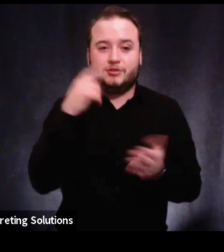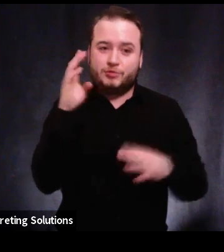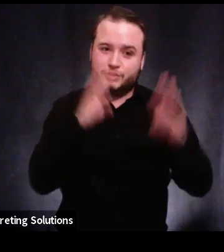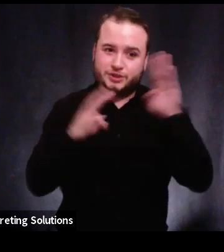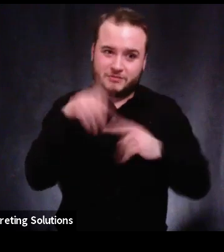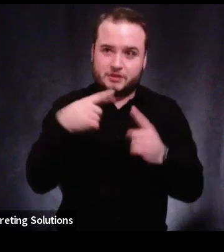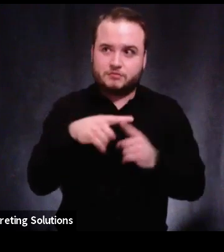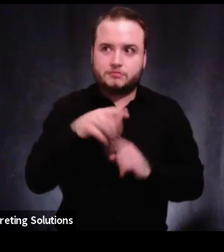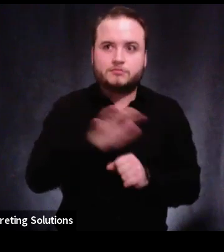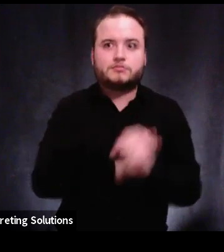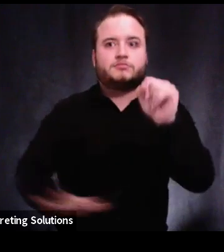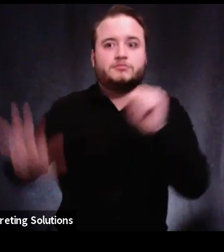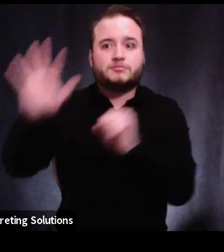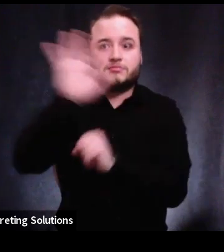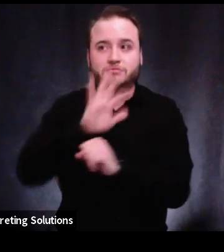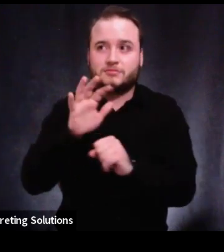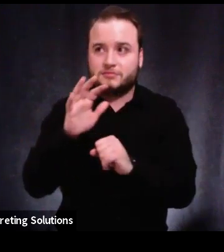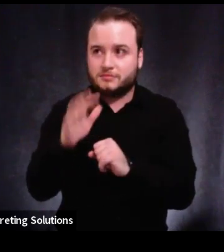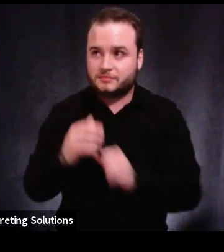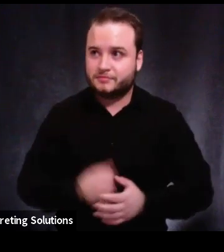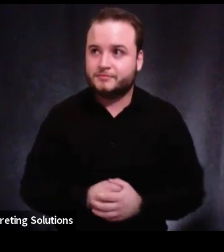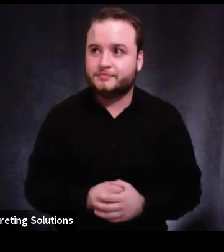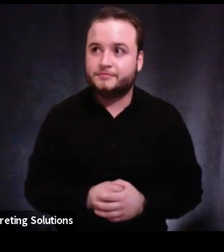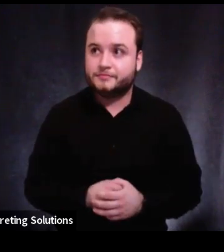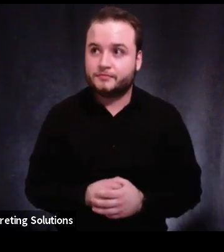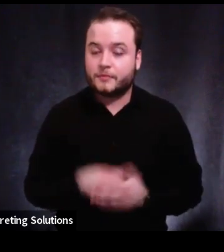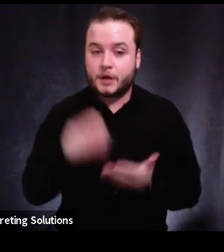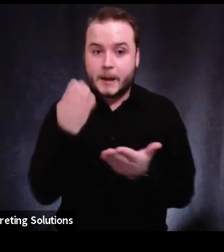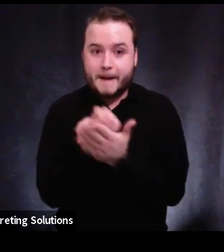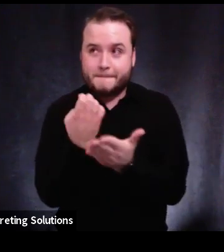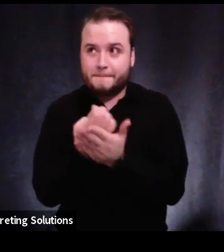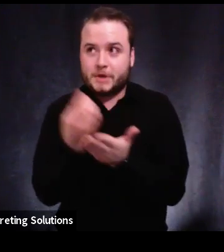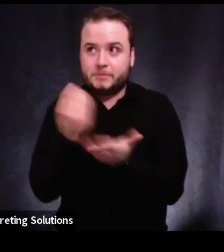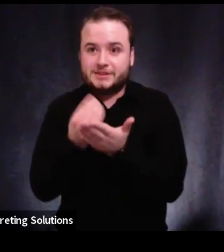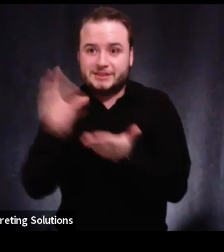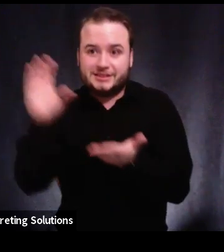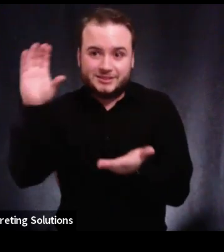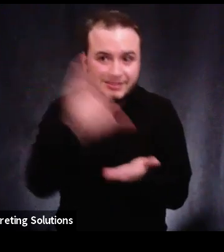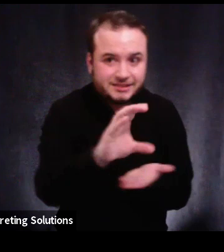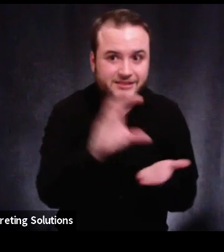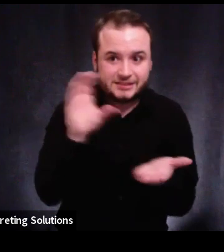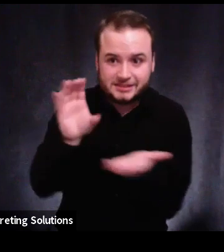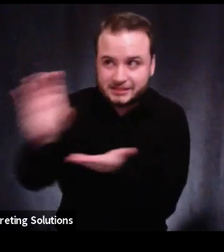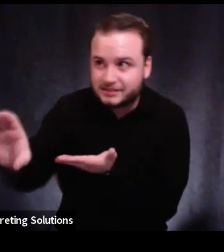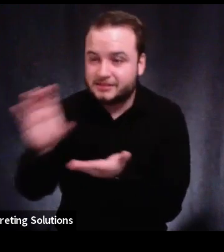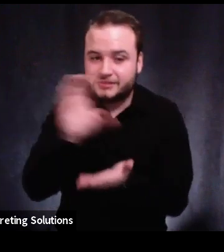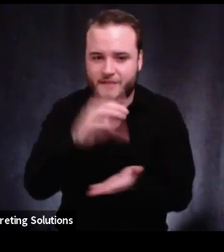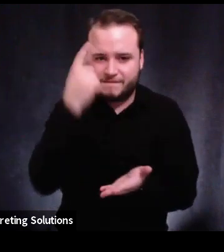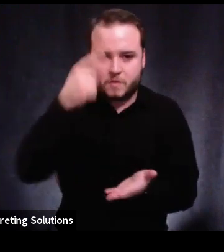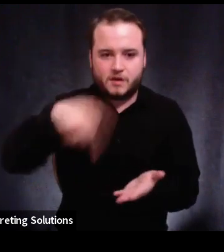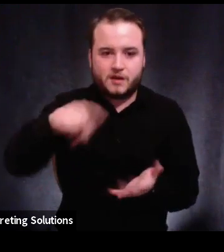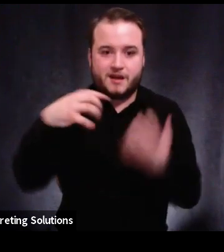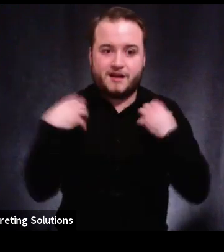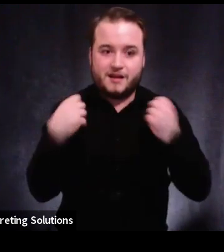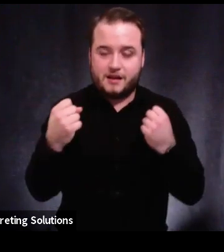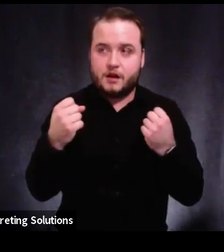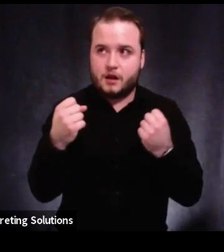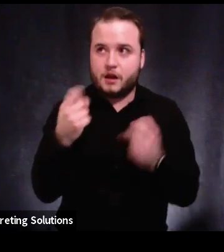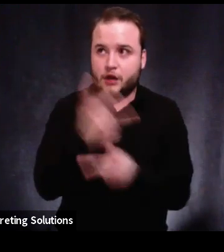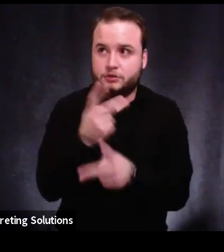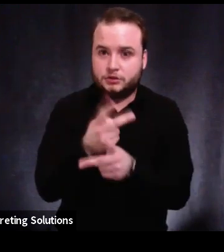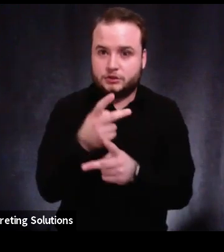economic assistance to the healthcare sector, to the healthcare delivery systems, is a big priority for the